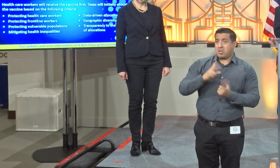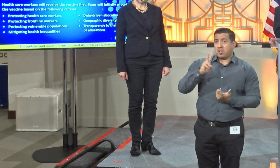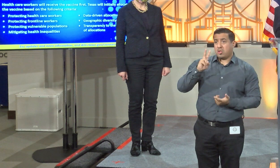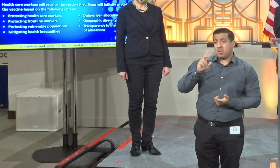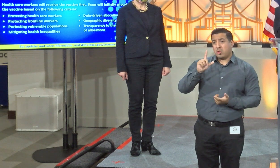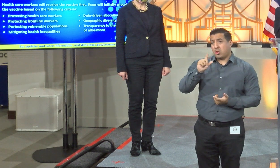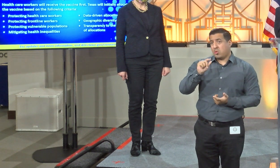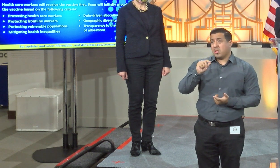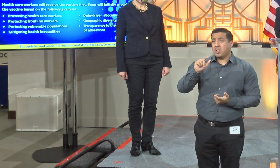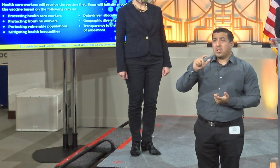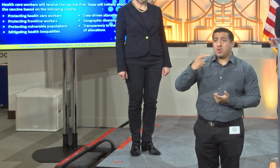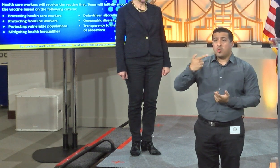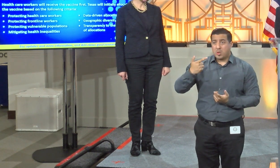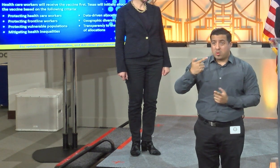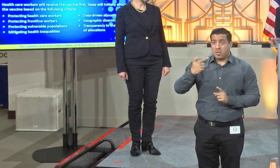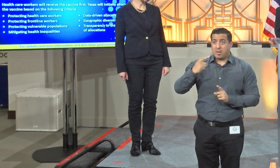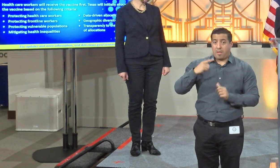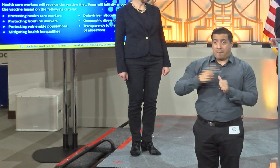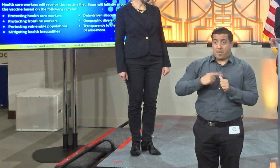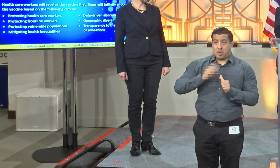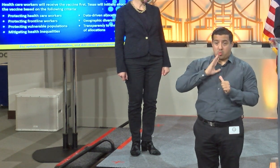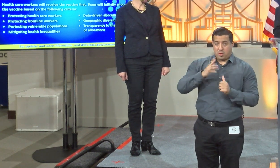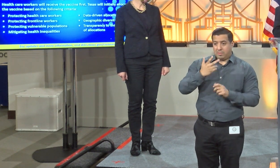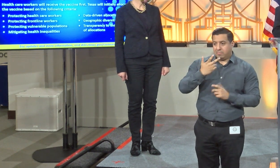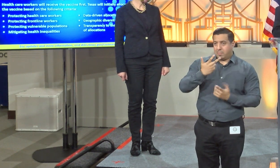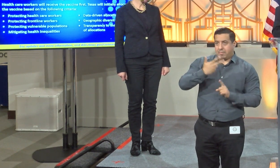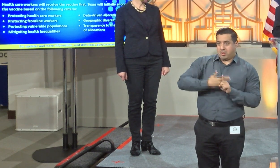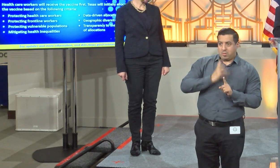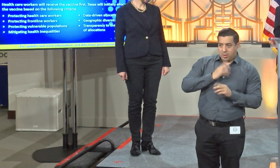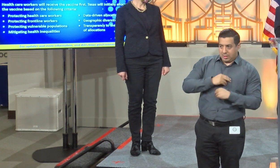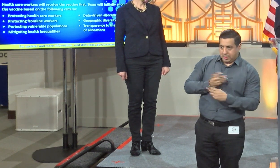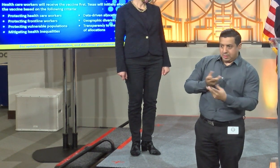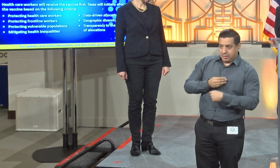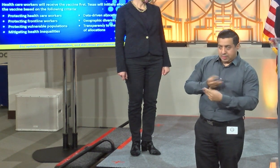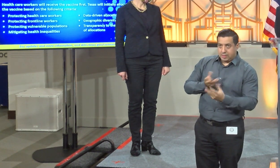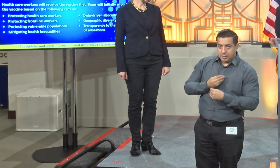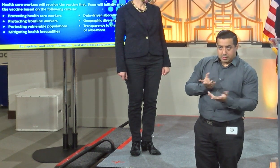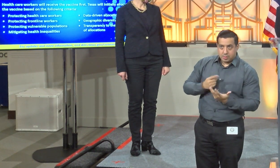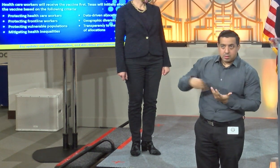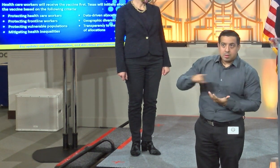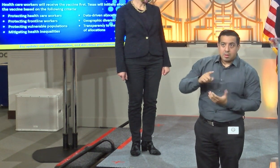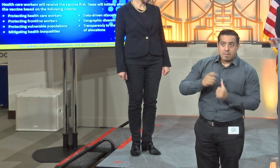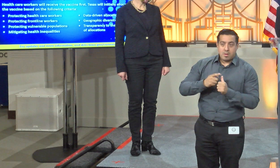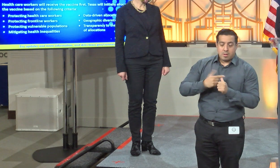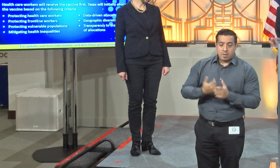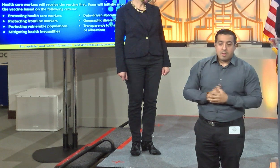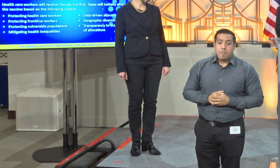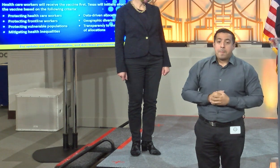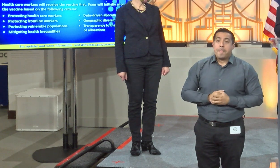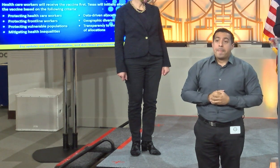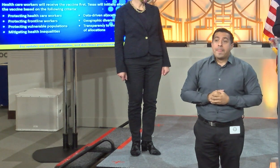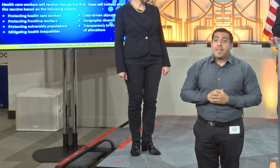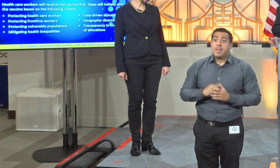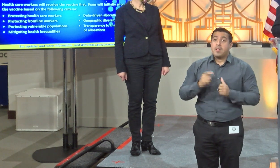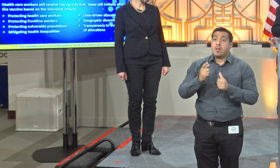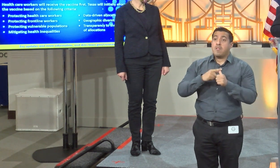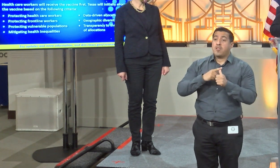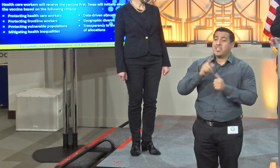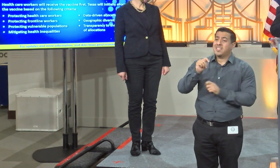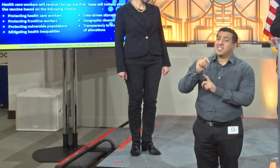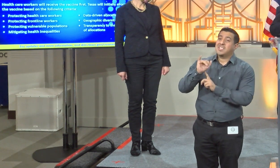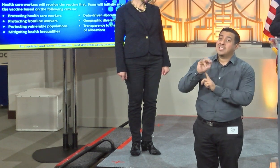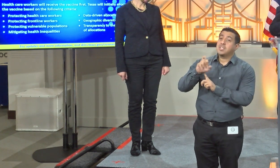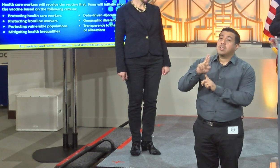2021 before the first tier priority group is addressed. And the first tier